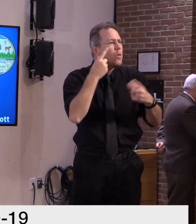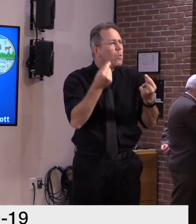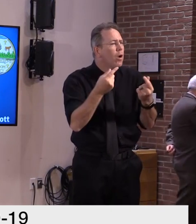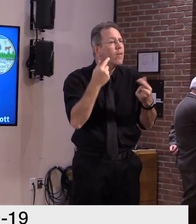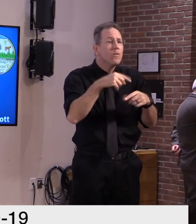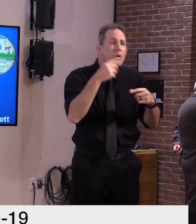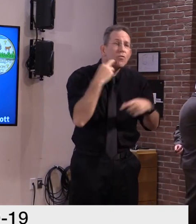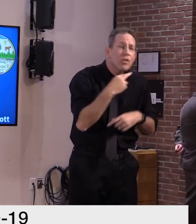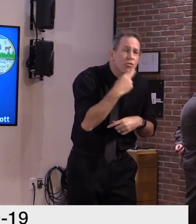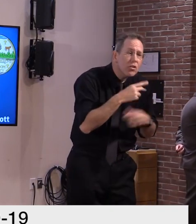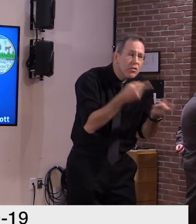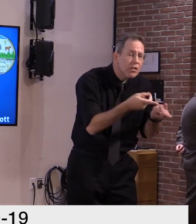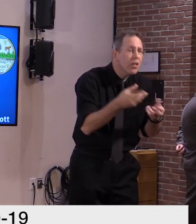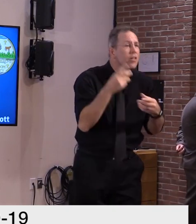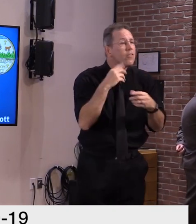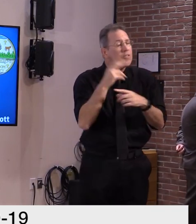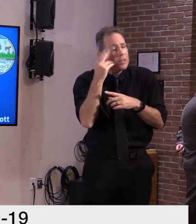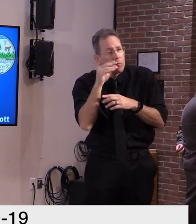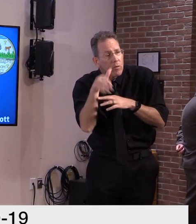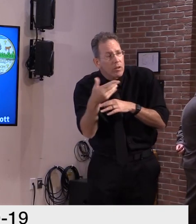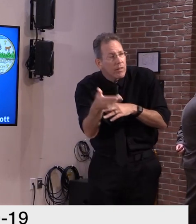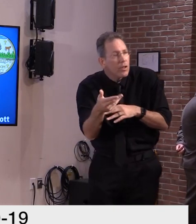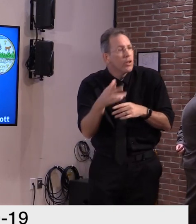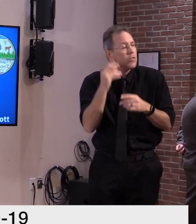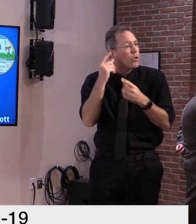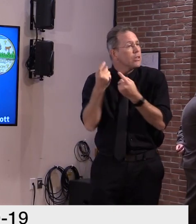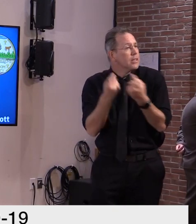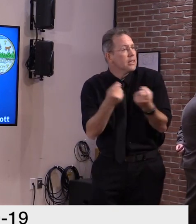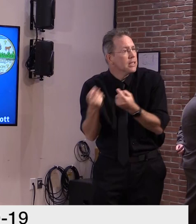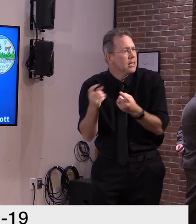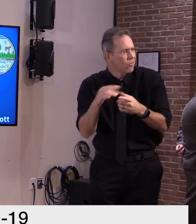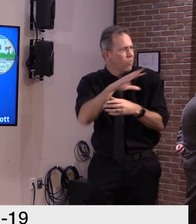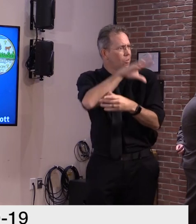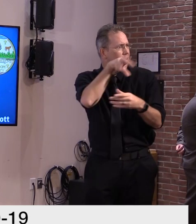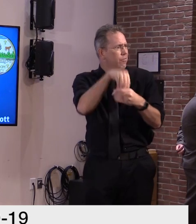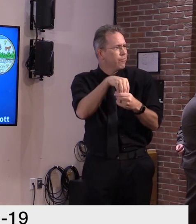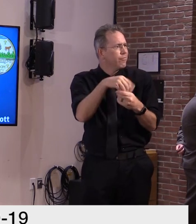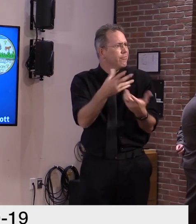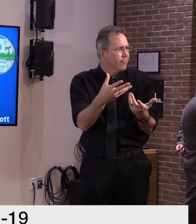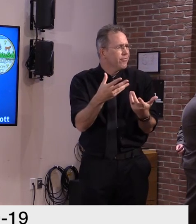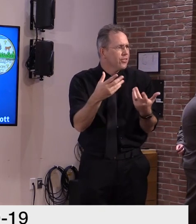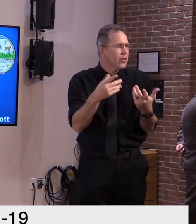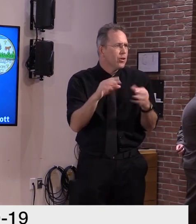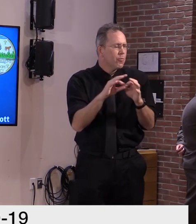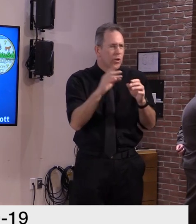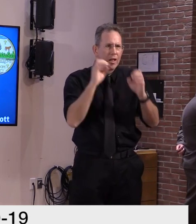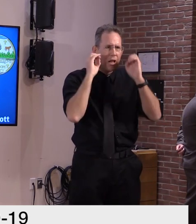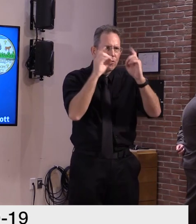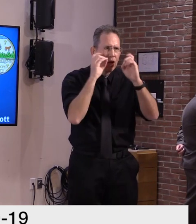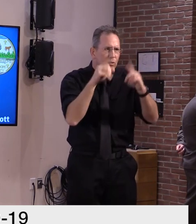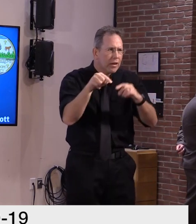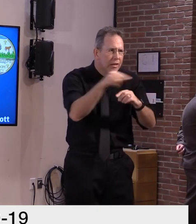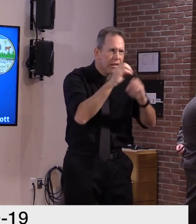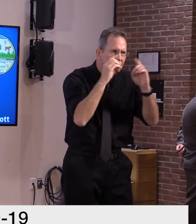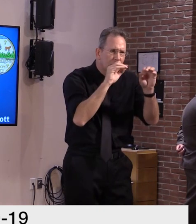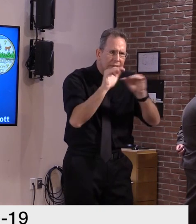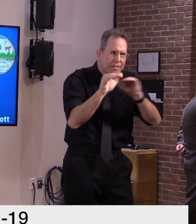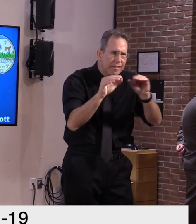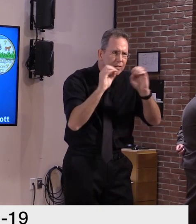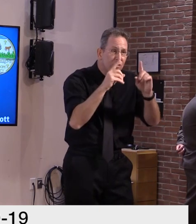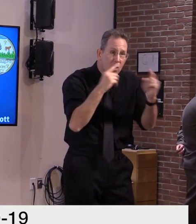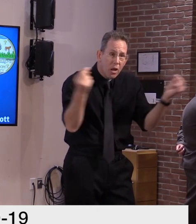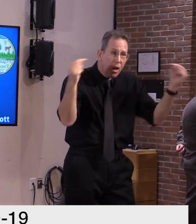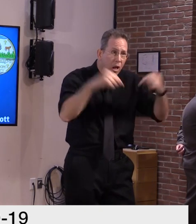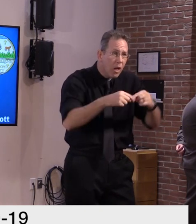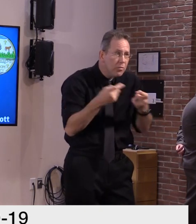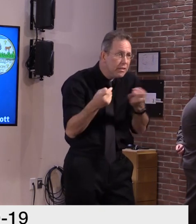that traveler, and make sure that traveler is in fact complying with our guidance. So the obvious reason is this is where